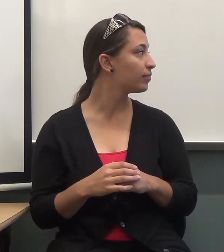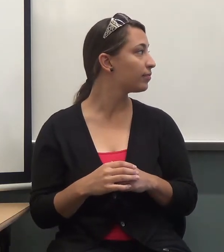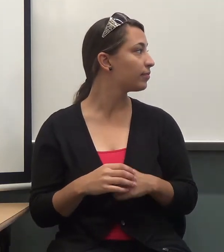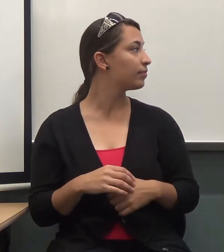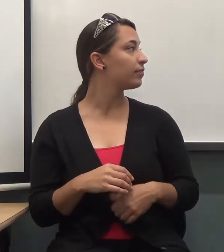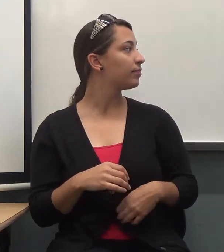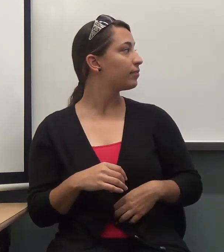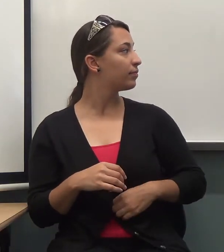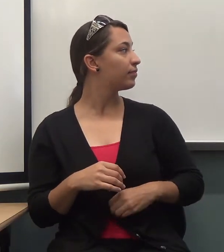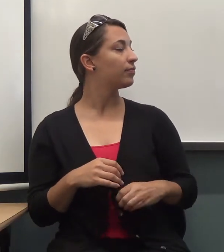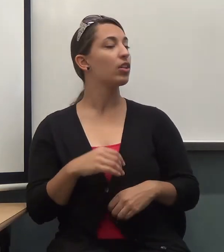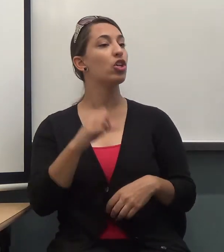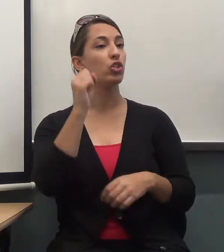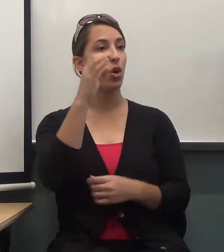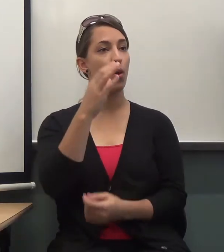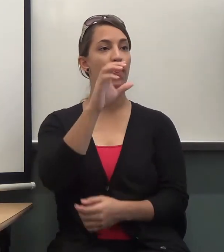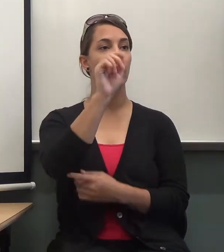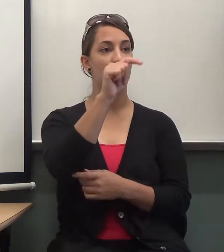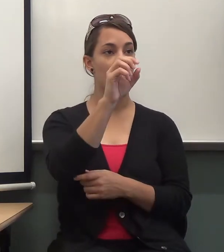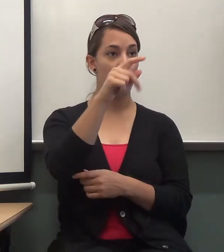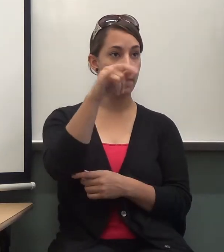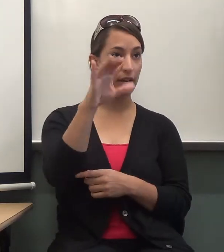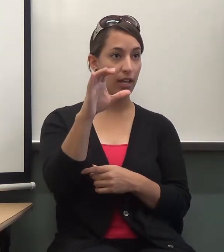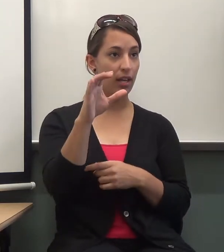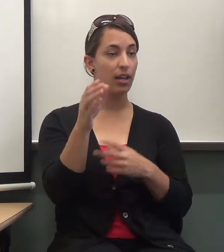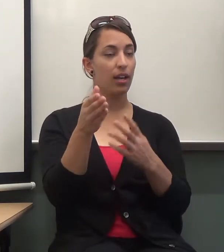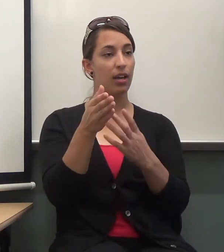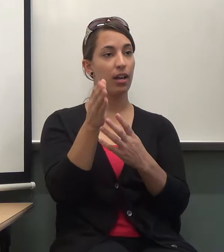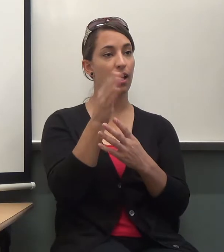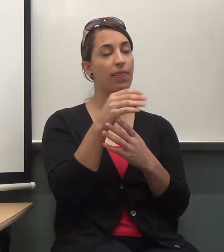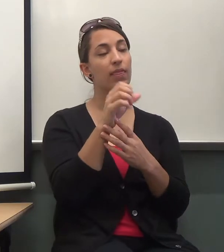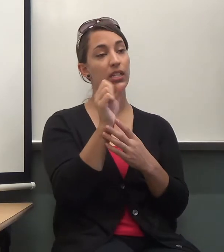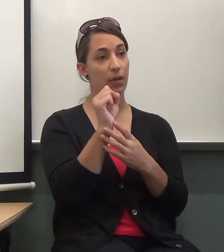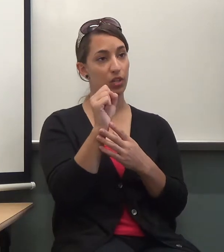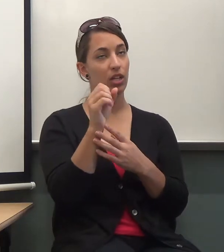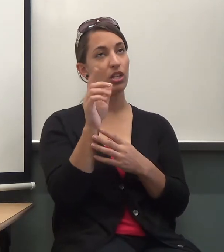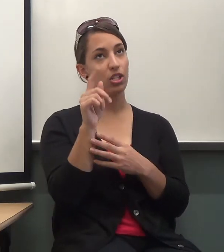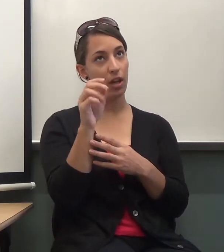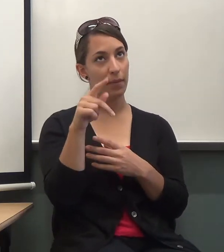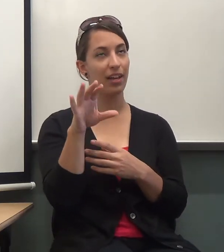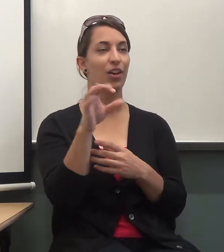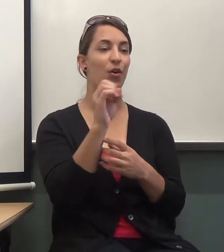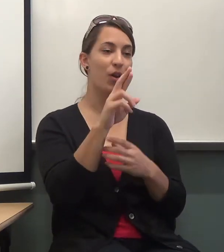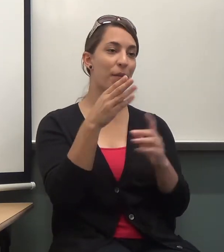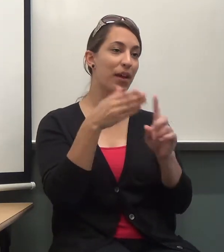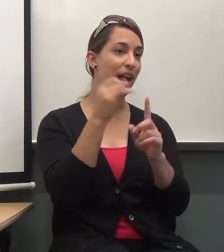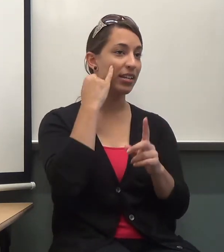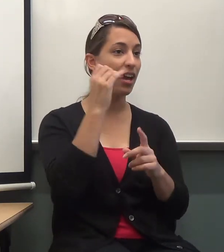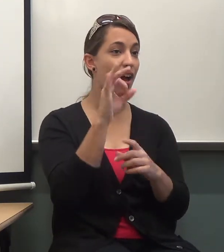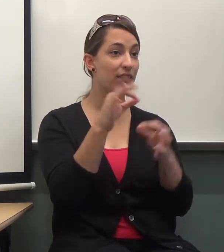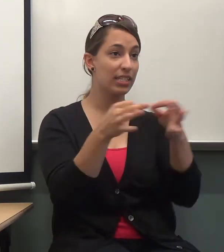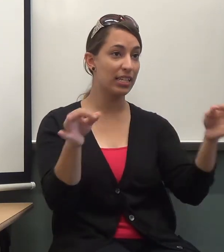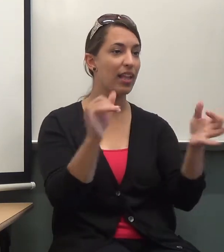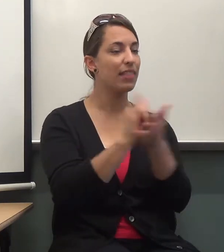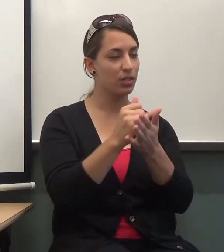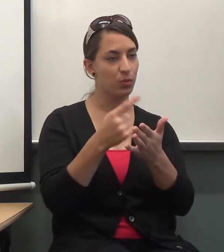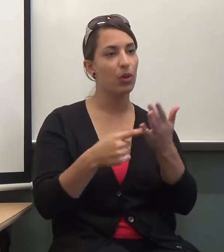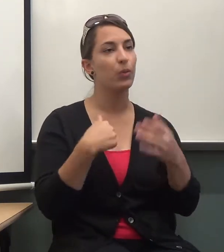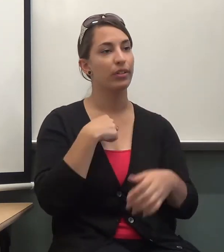Okay, so it's the topic. The subject is the topic or main idea of a sentence, right? That's what we're talking about. So that's what we're going to,